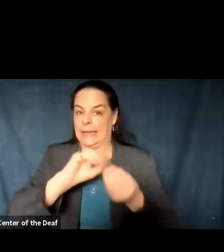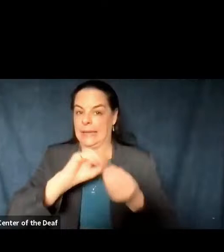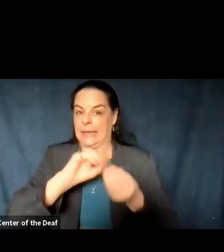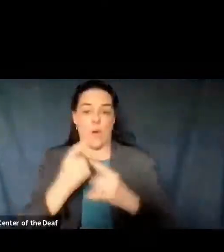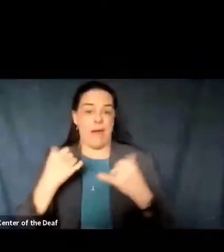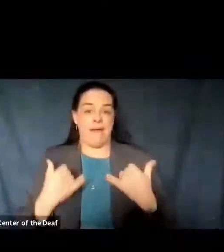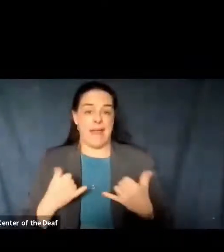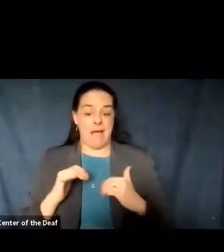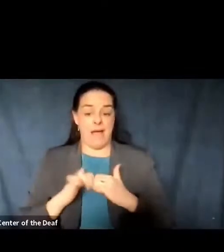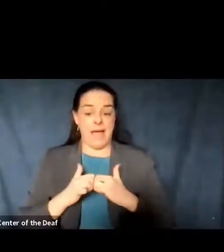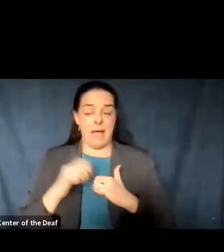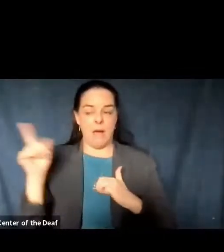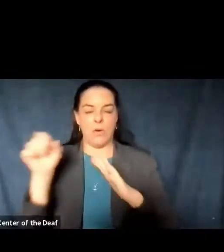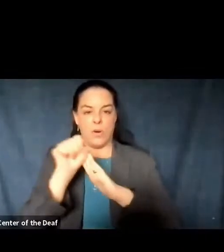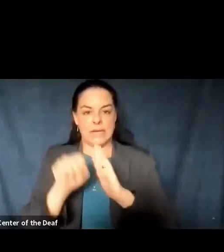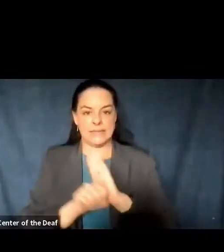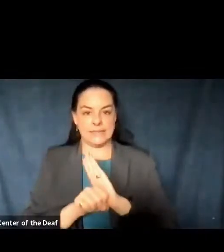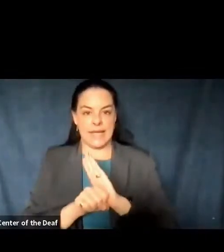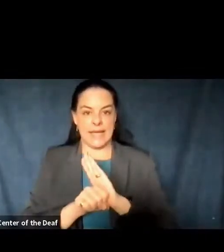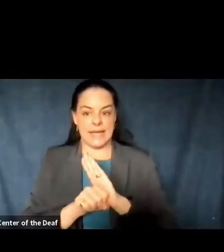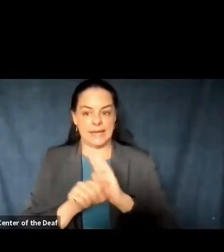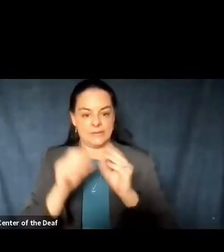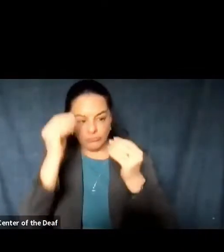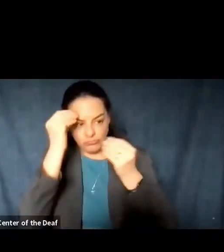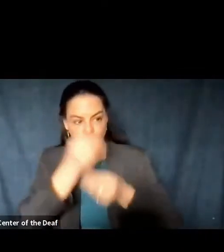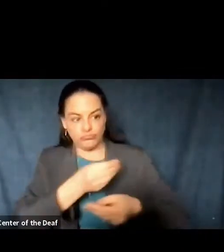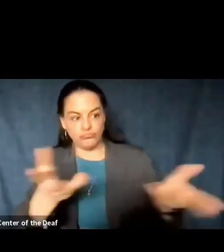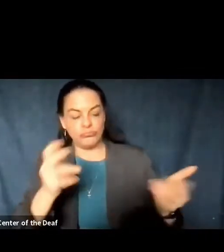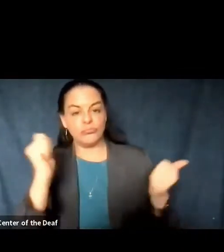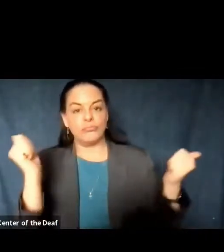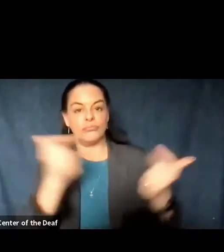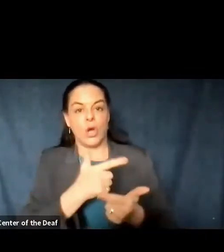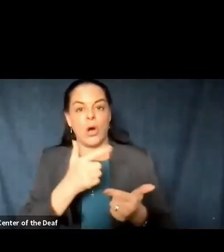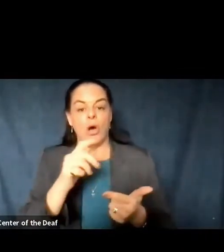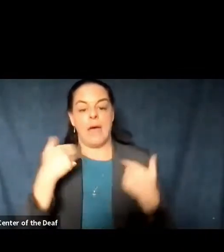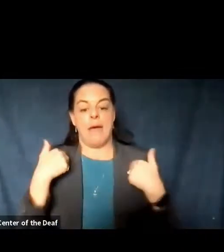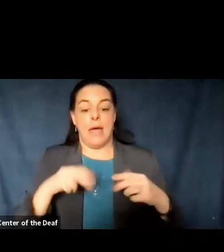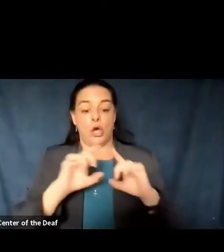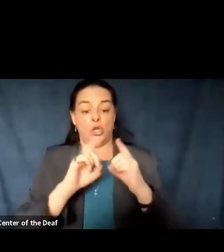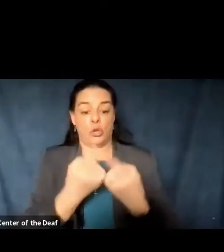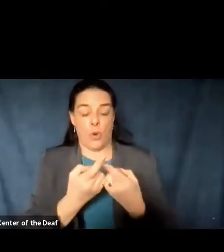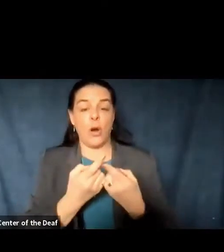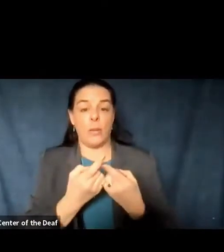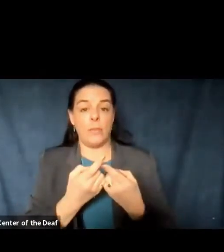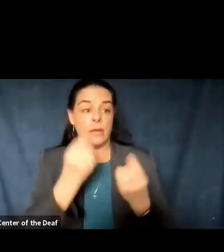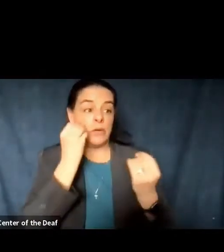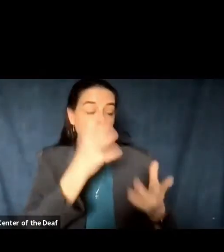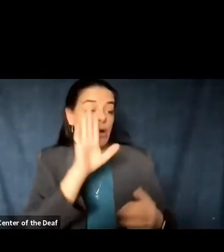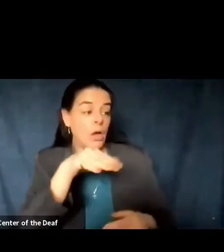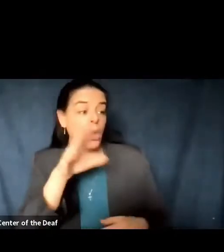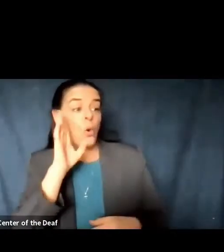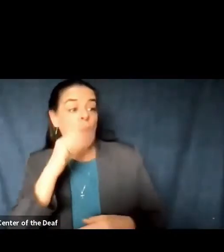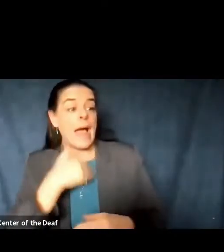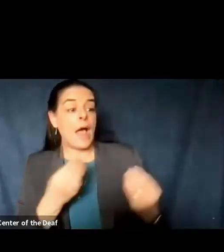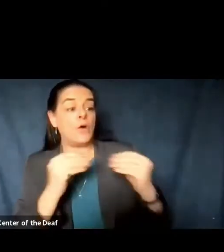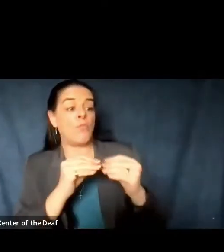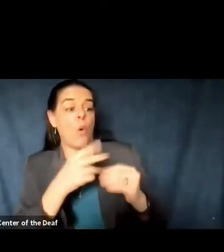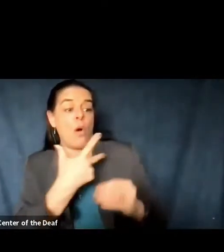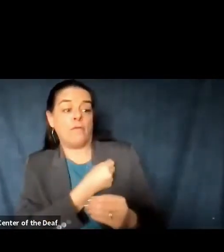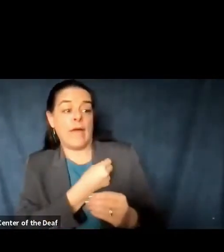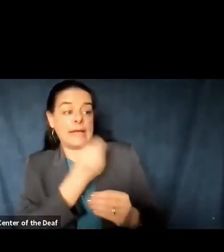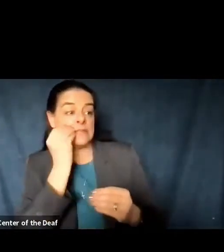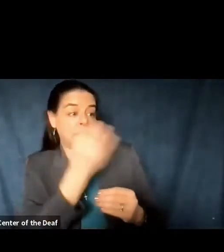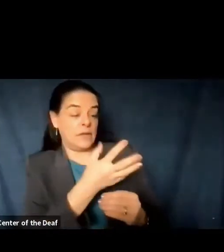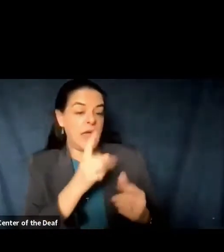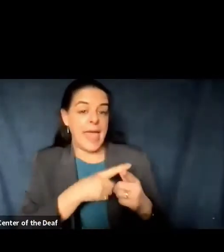now is the state lets all of the health departments in the state know when more vaccines becoming available. We then say